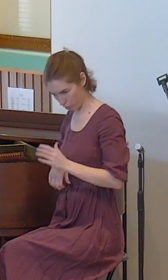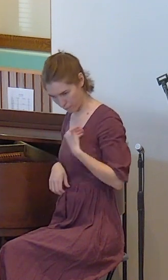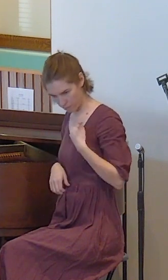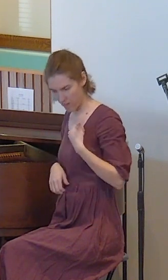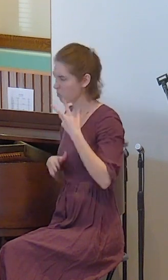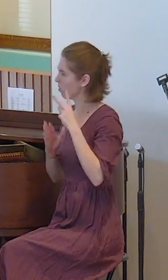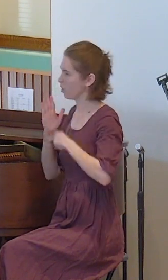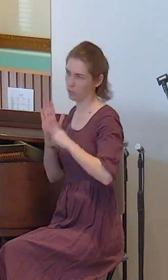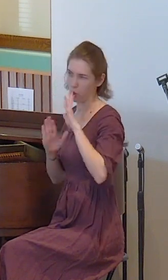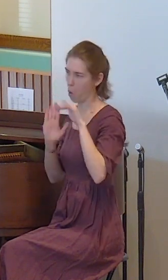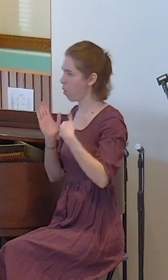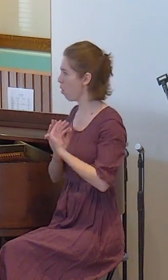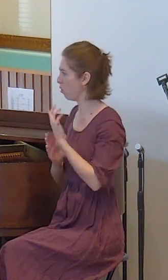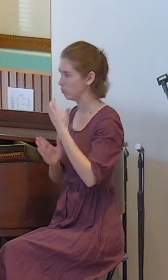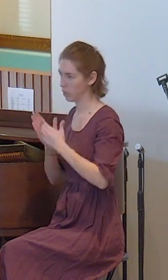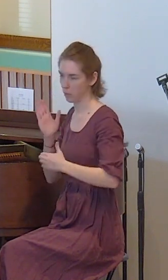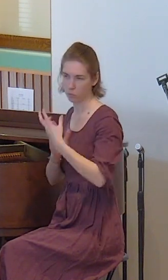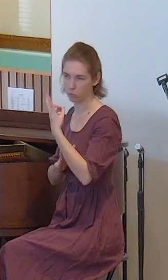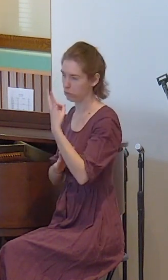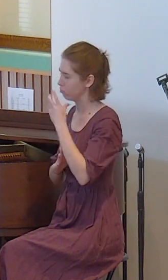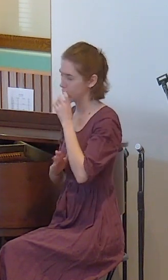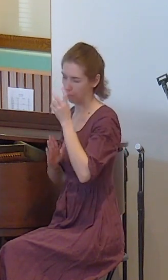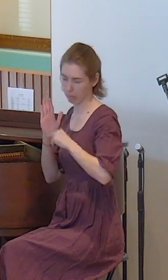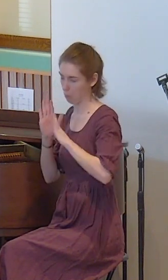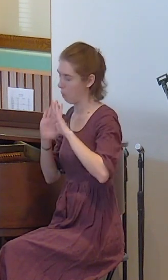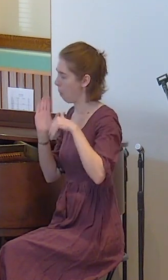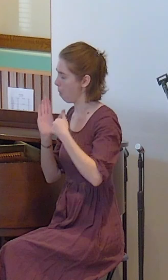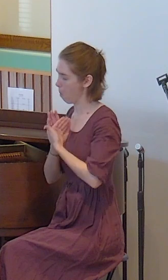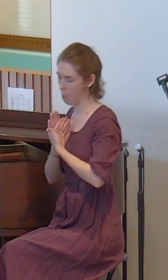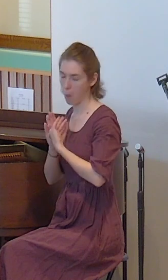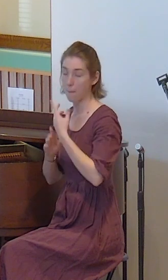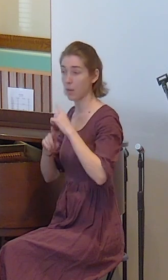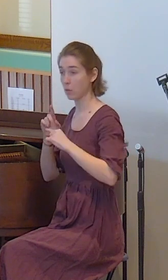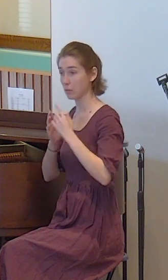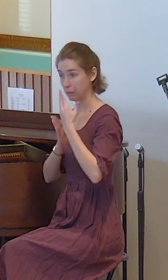We're not going to read all of chapter 2, but I just want to look at a couple parts of it.